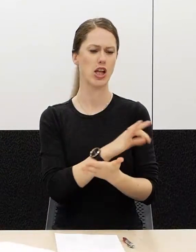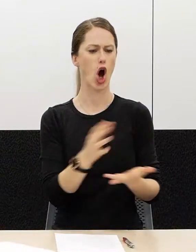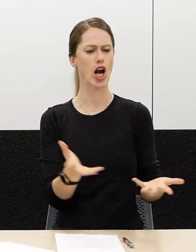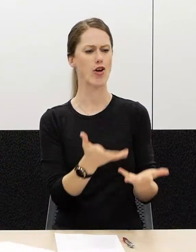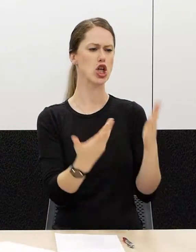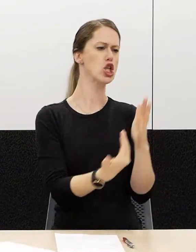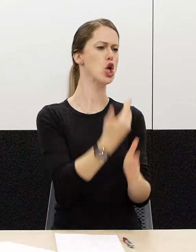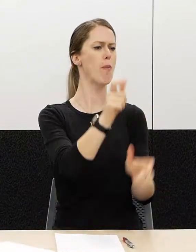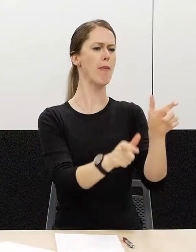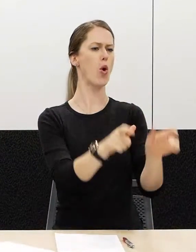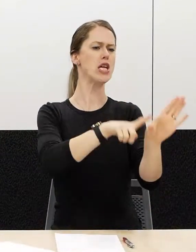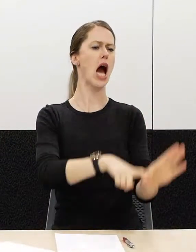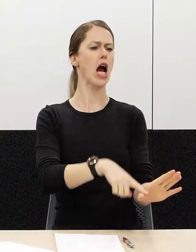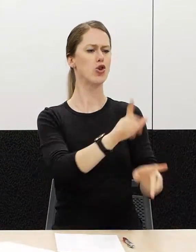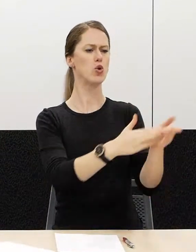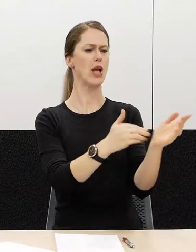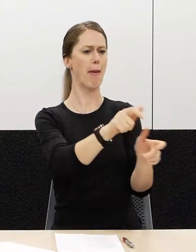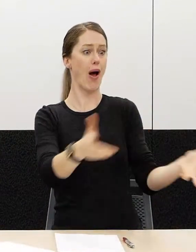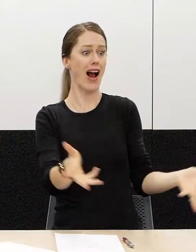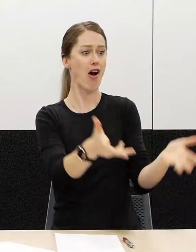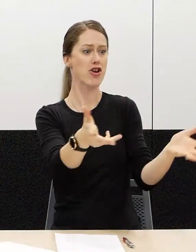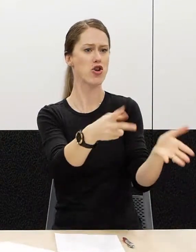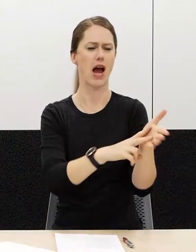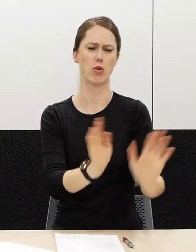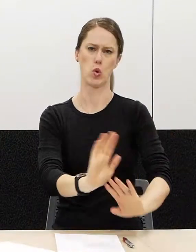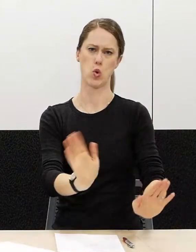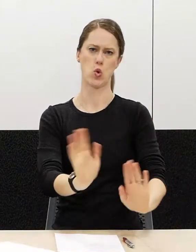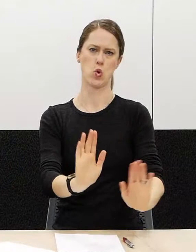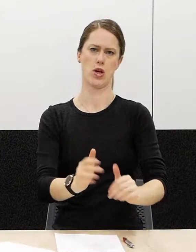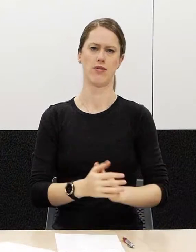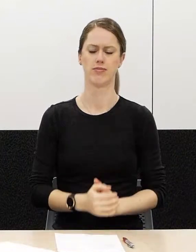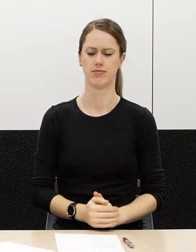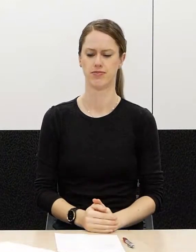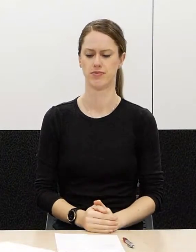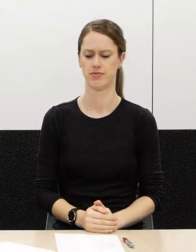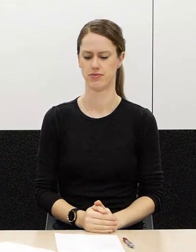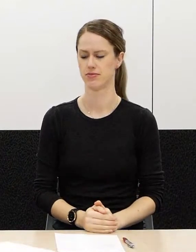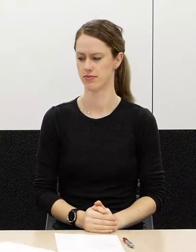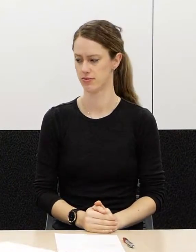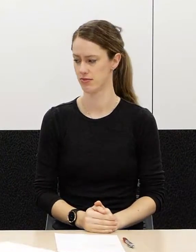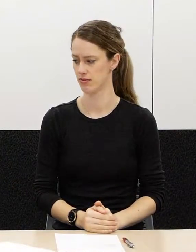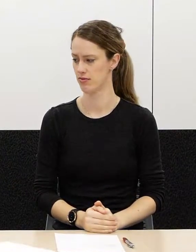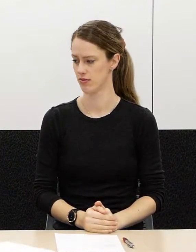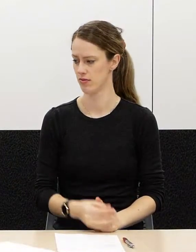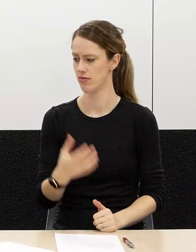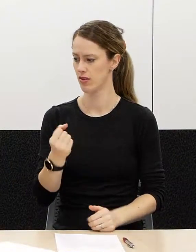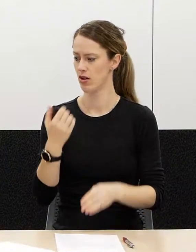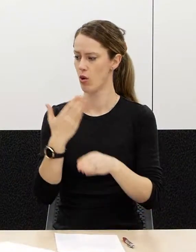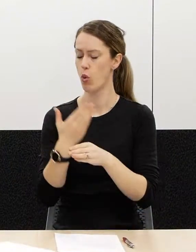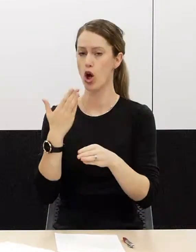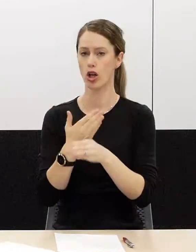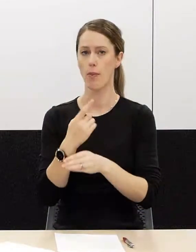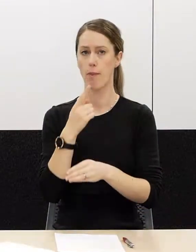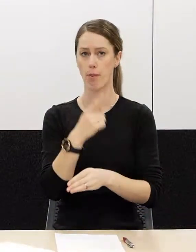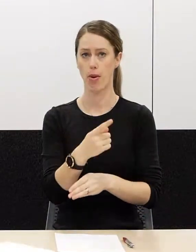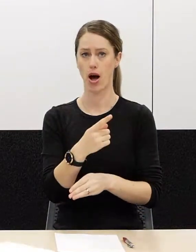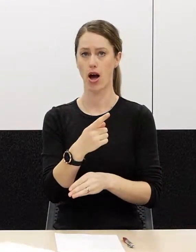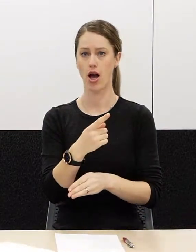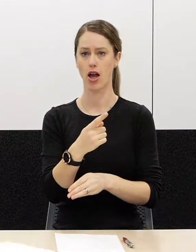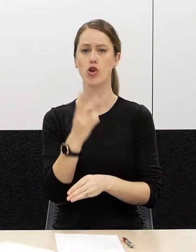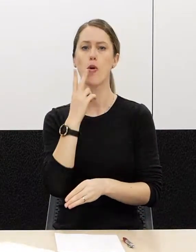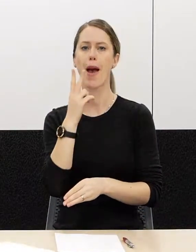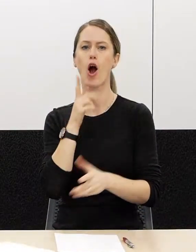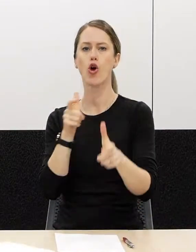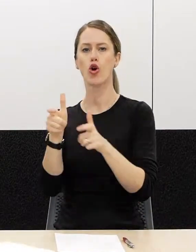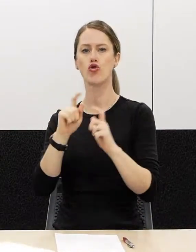about encouraging our young New Zealanders to start smoking. And actually the work that's being done, by our tobacco control